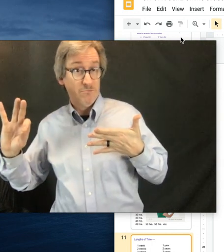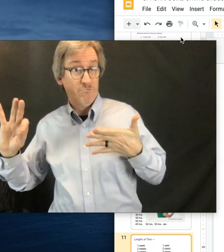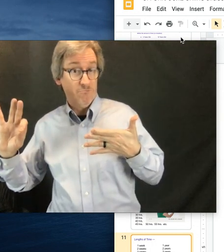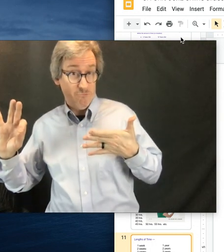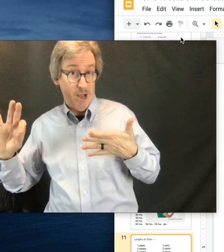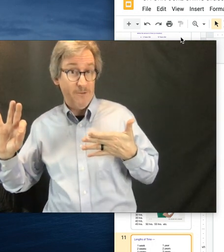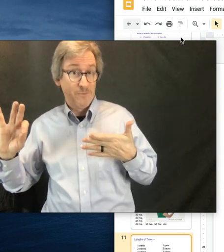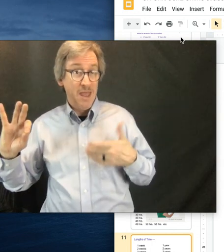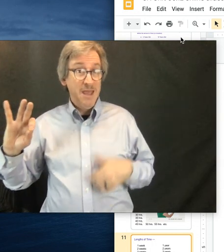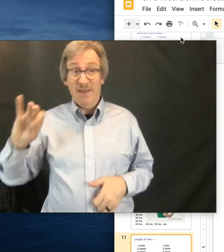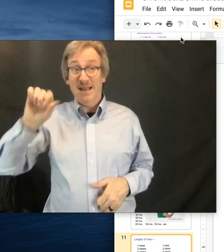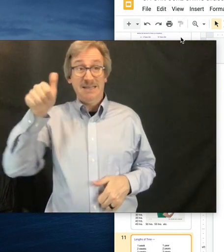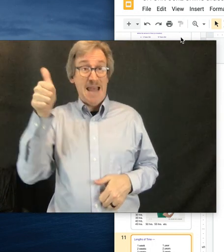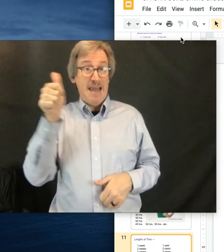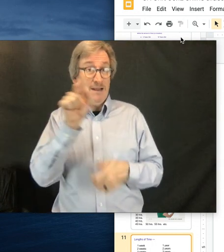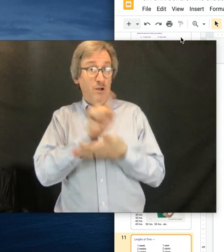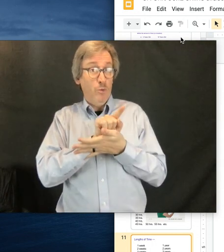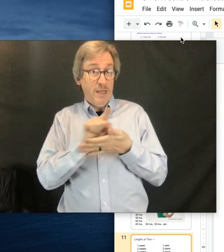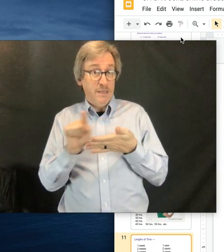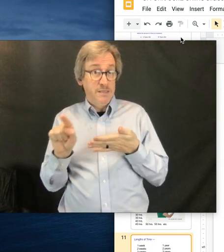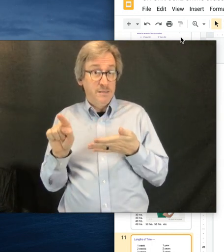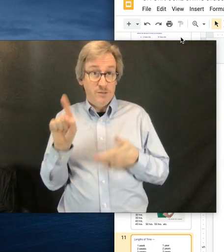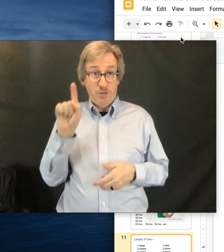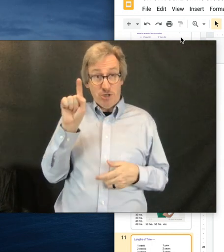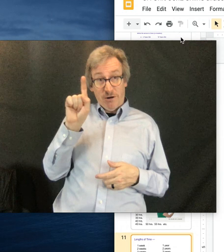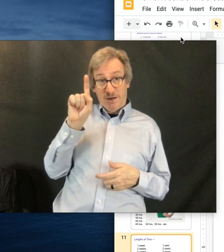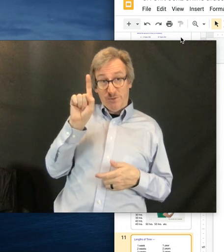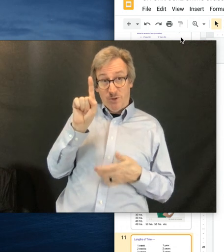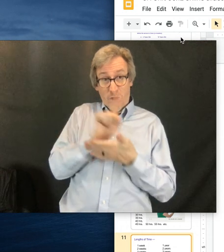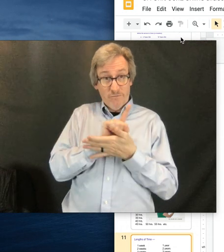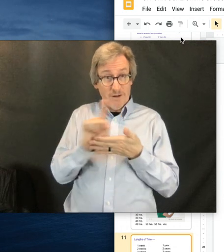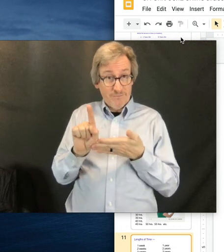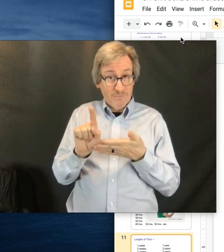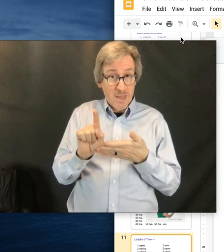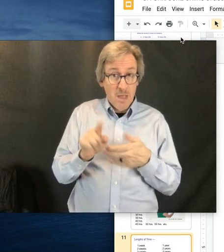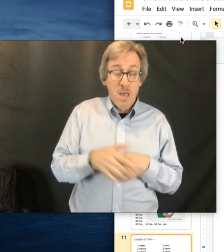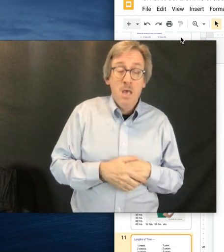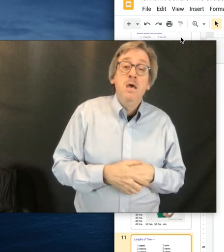weeks, okay? Then 10 weeks. So the generic is with the 1.